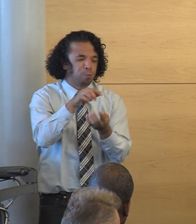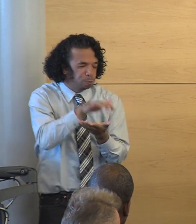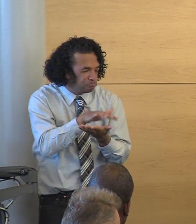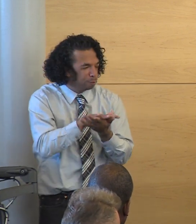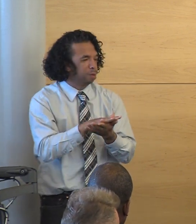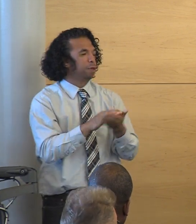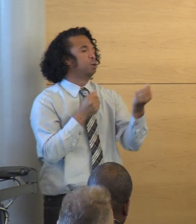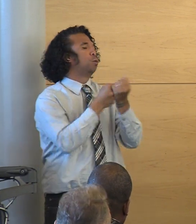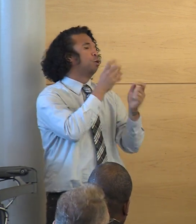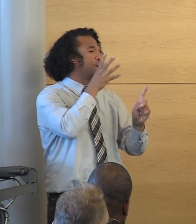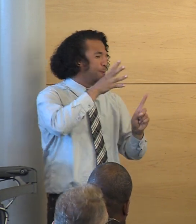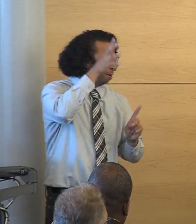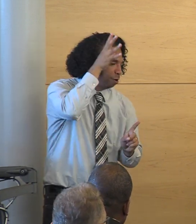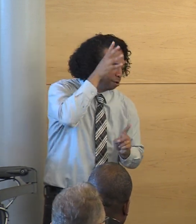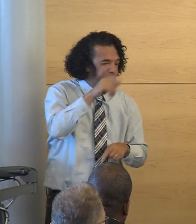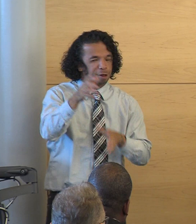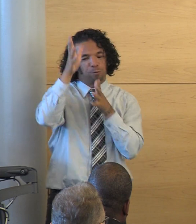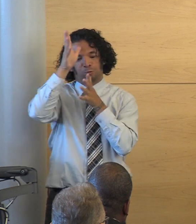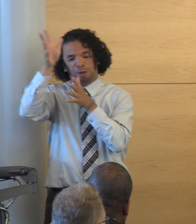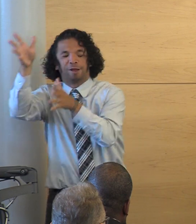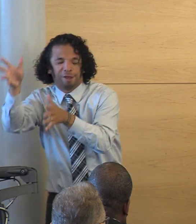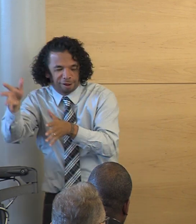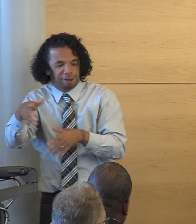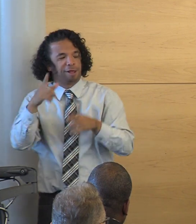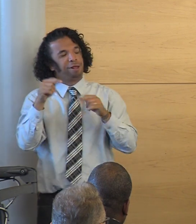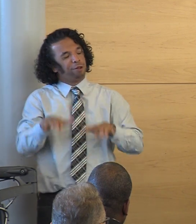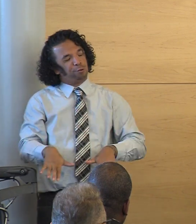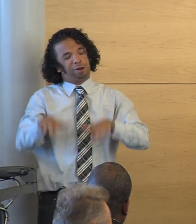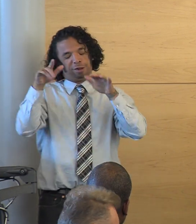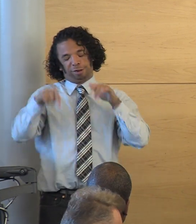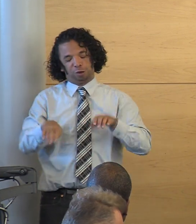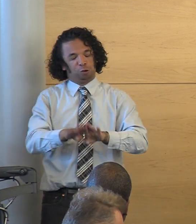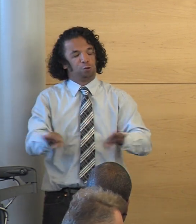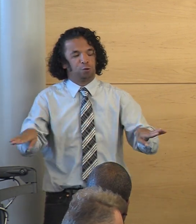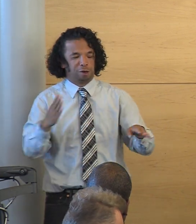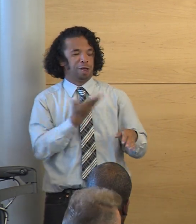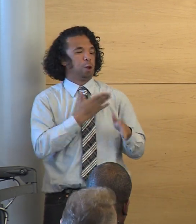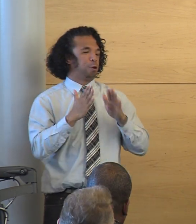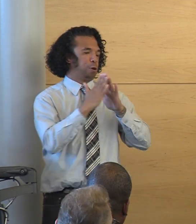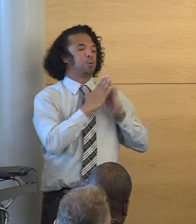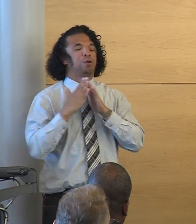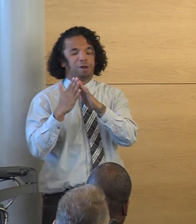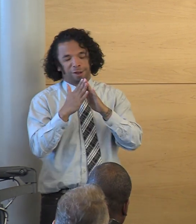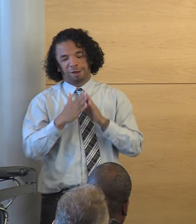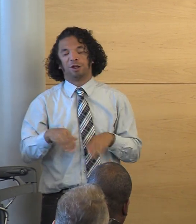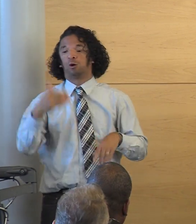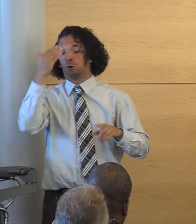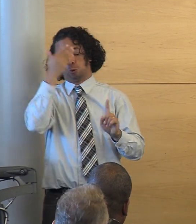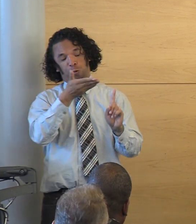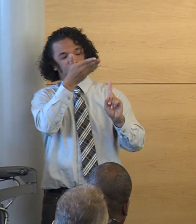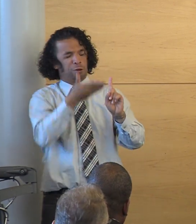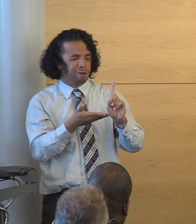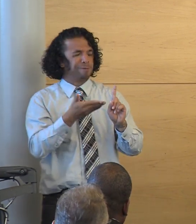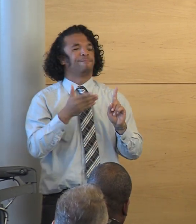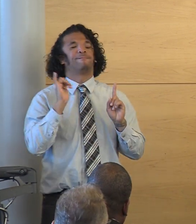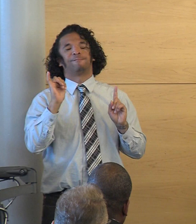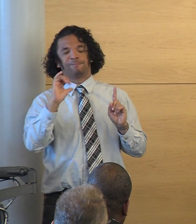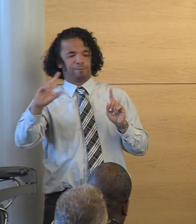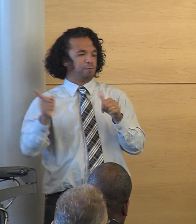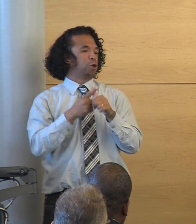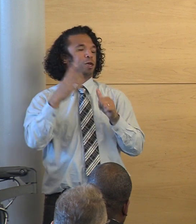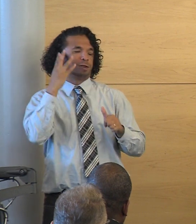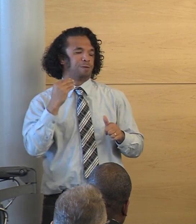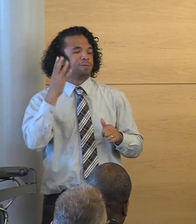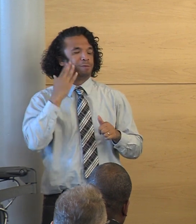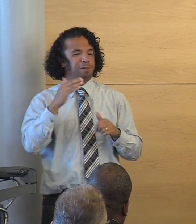their parents and their grandparents as they raise these children in our community. She knows firsthand how people are struggling